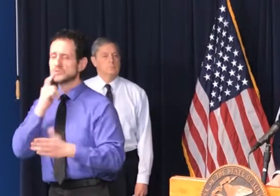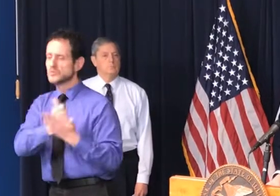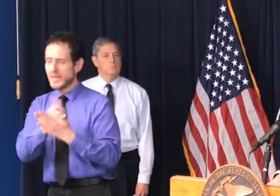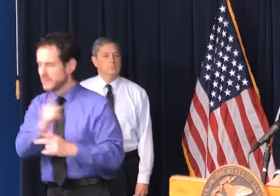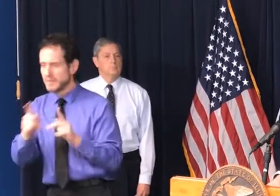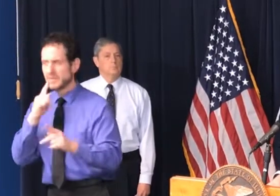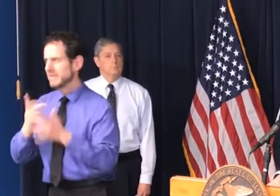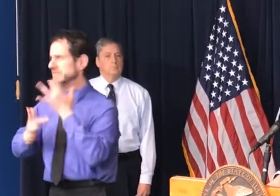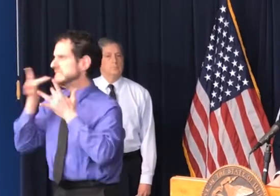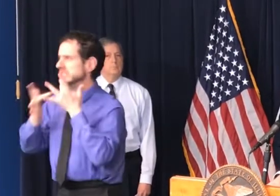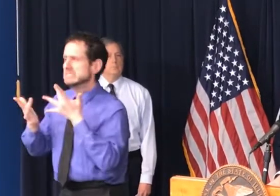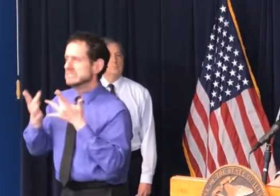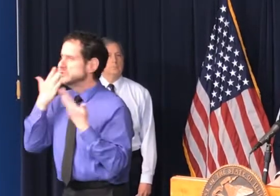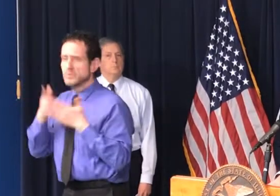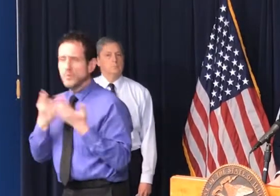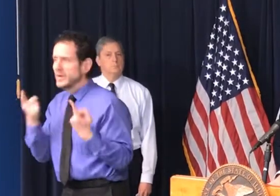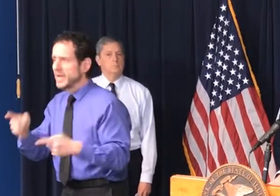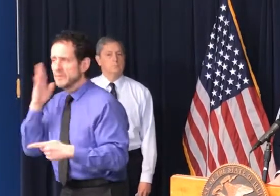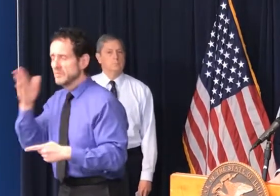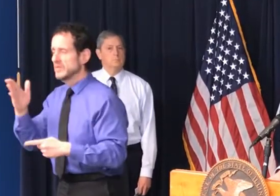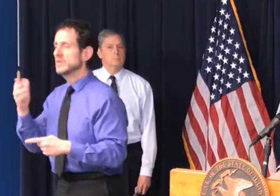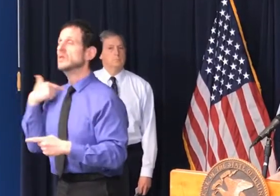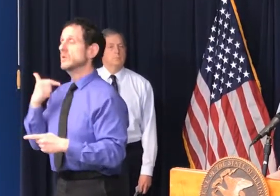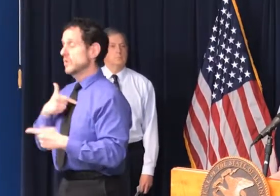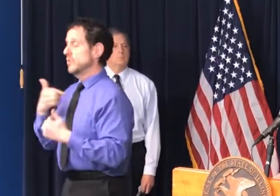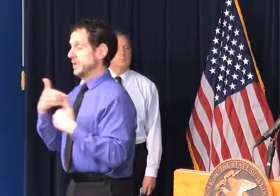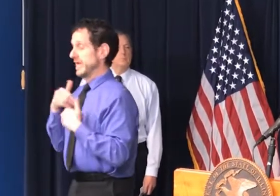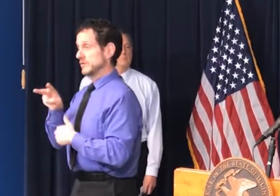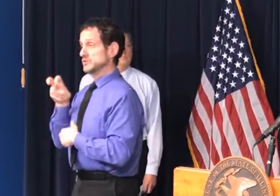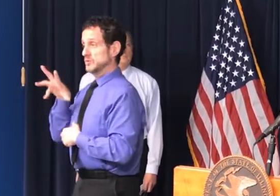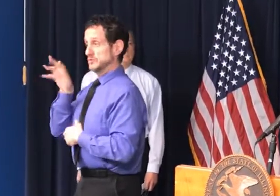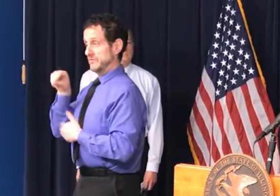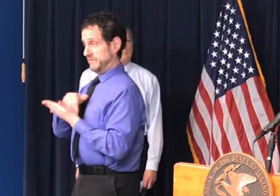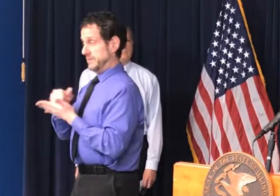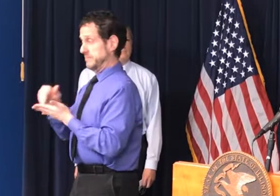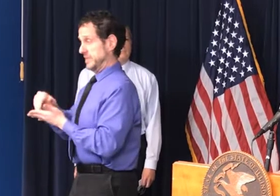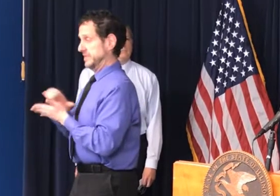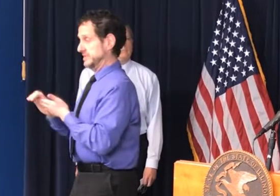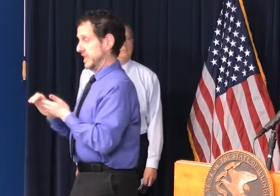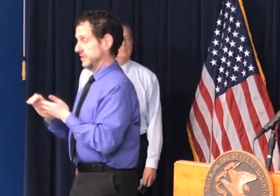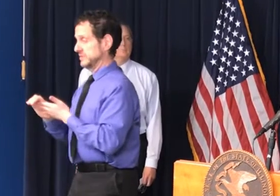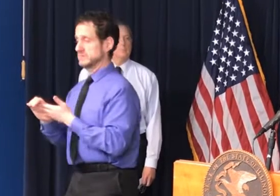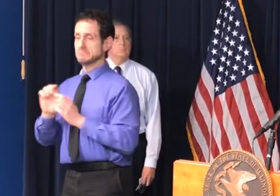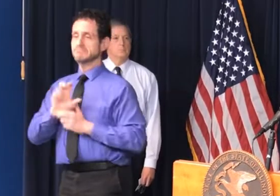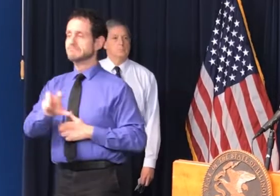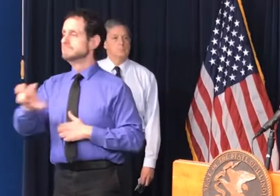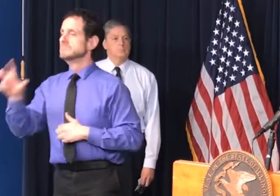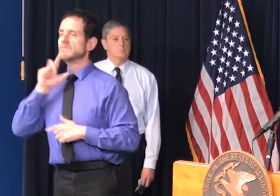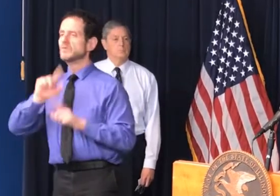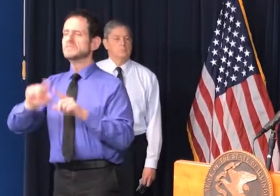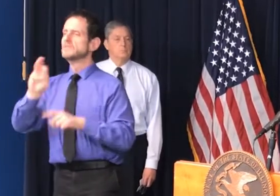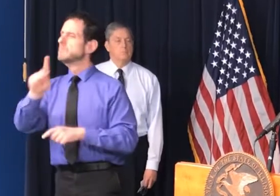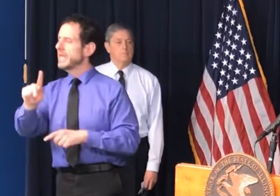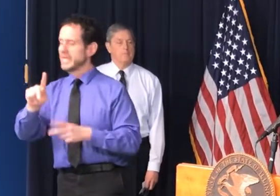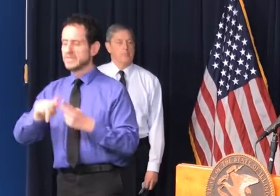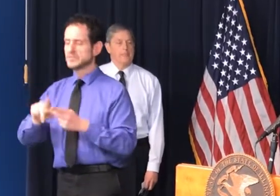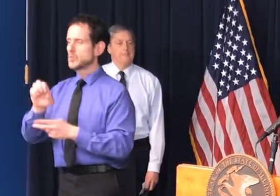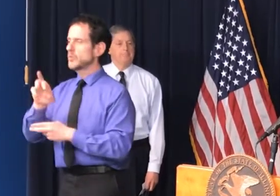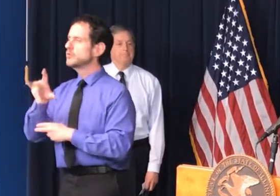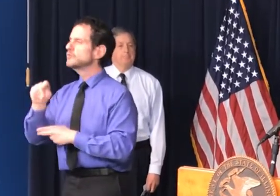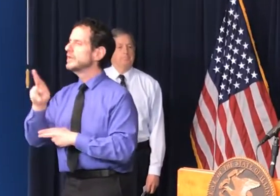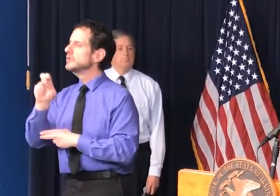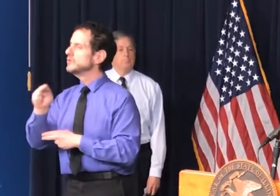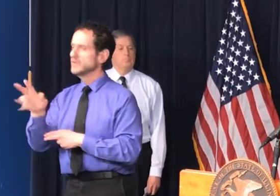times. We have made $250 million available to banks and credit unions across our state at